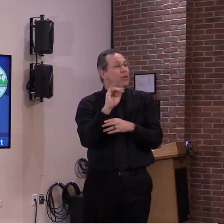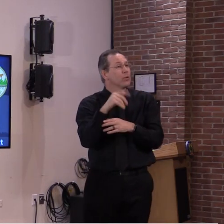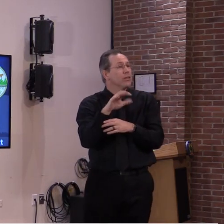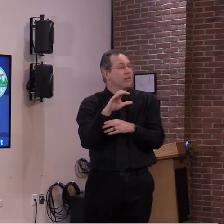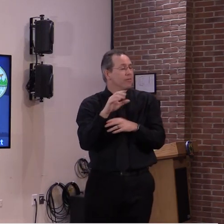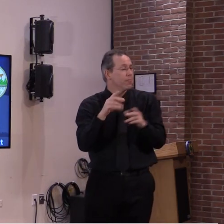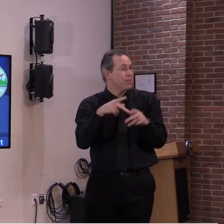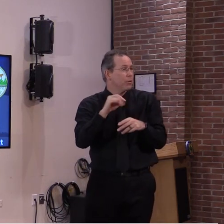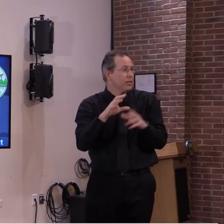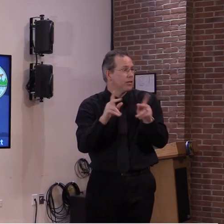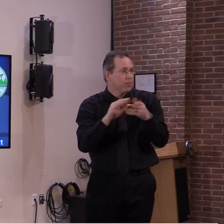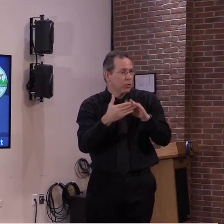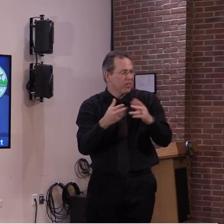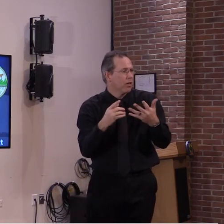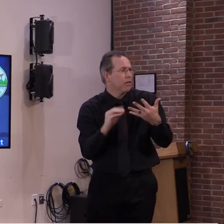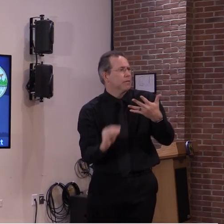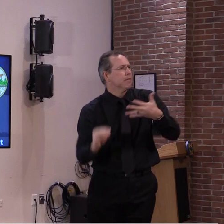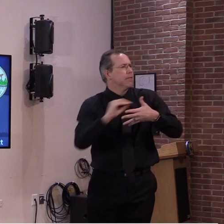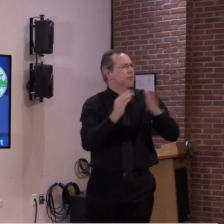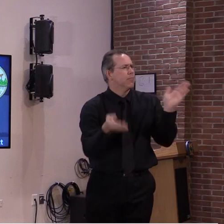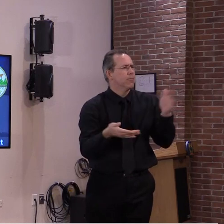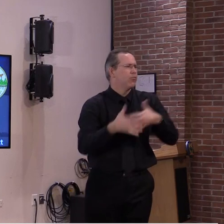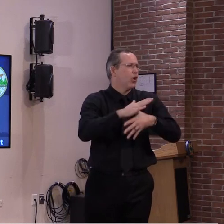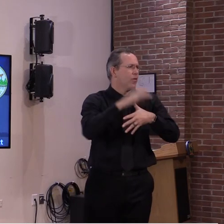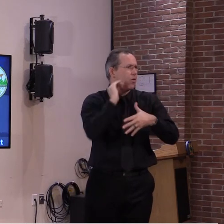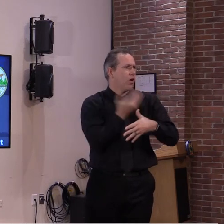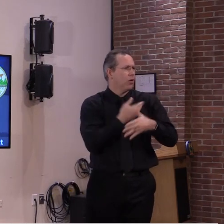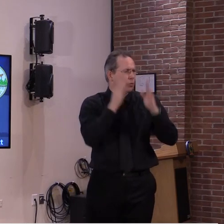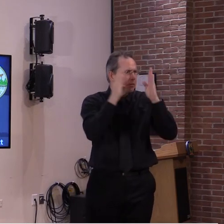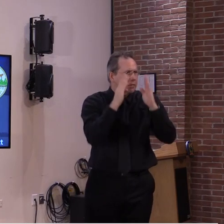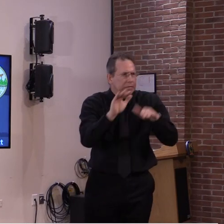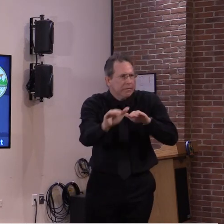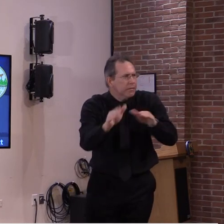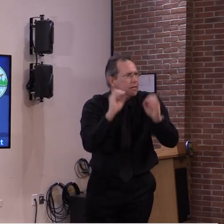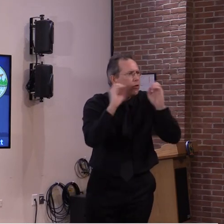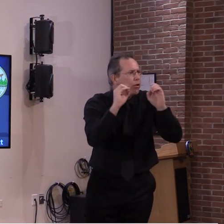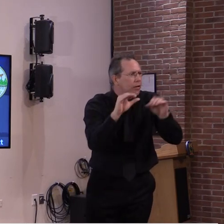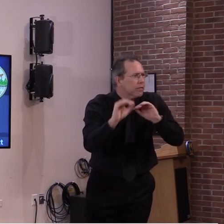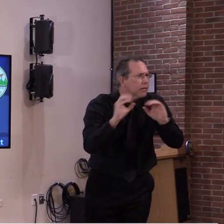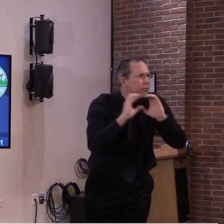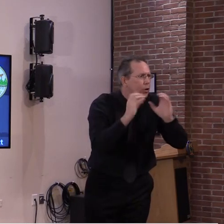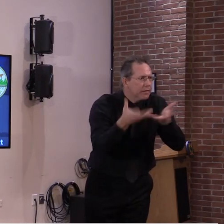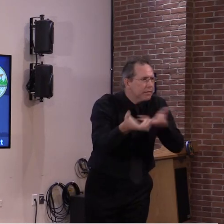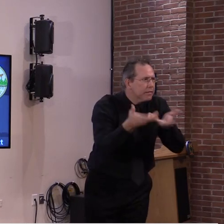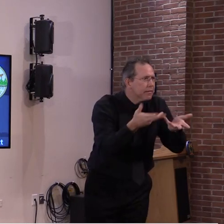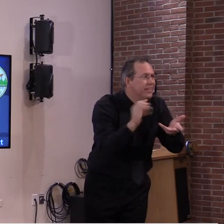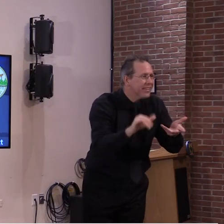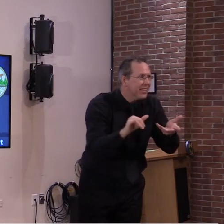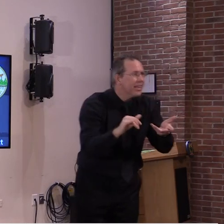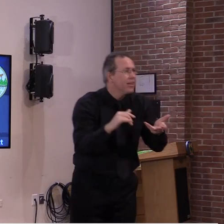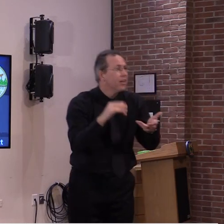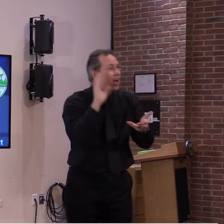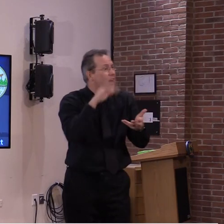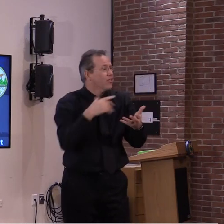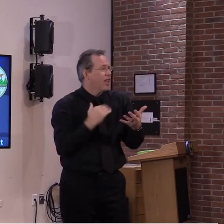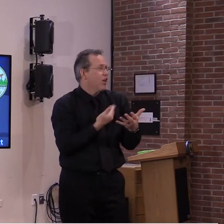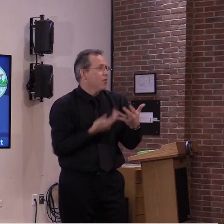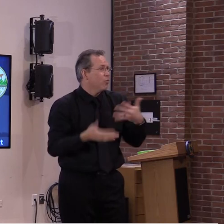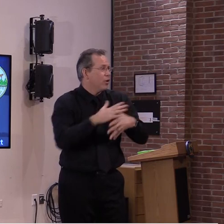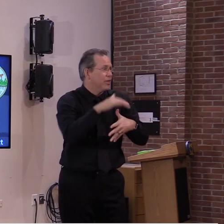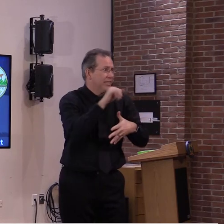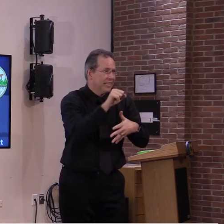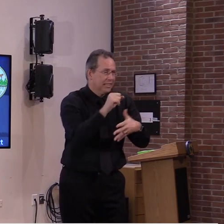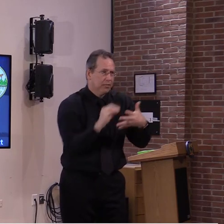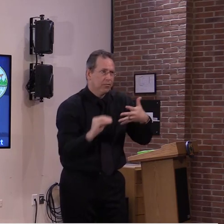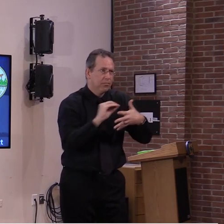historic injustices that have occurred, those considerations are first and foremost and really important to deal